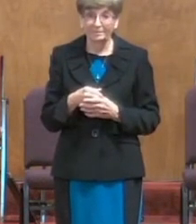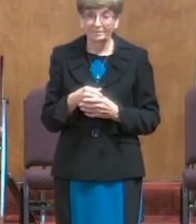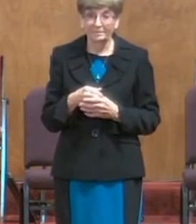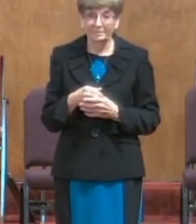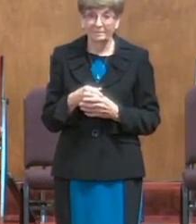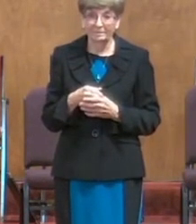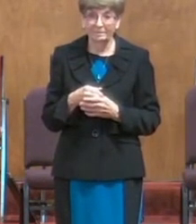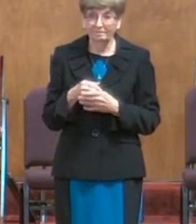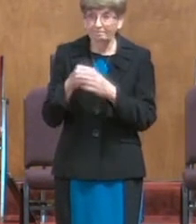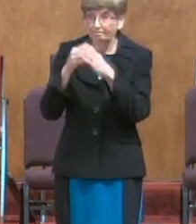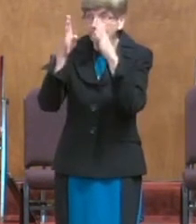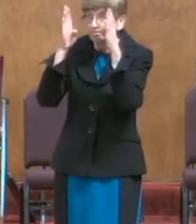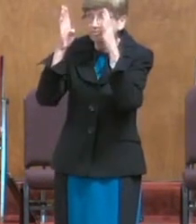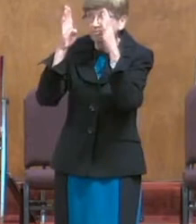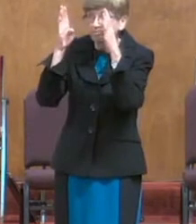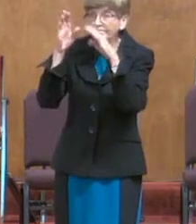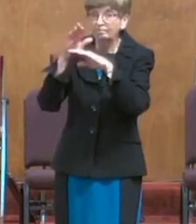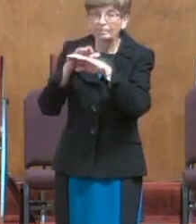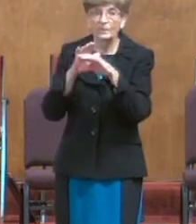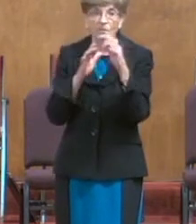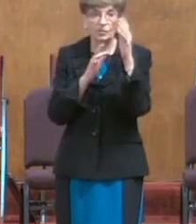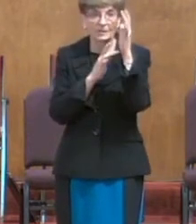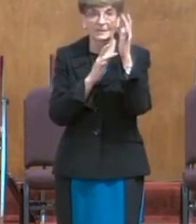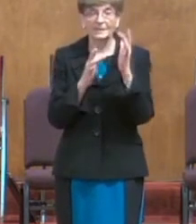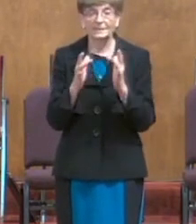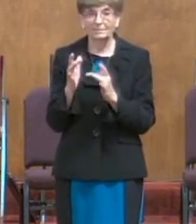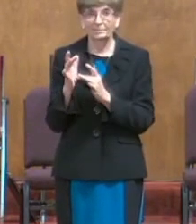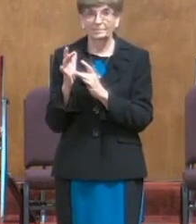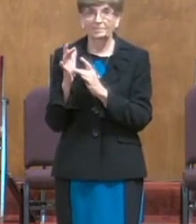Hold on to Jesus.